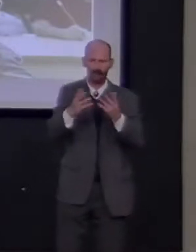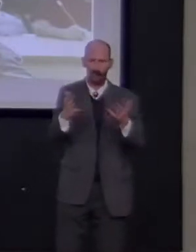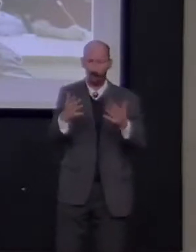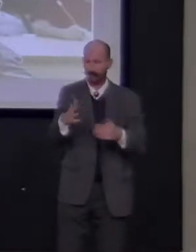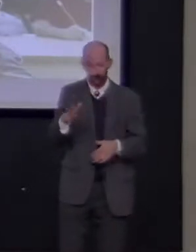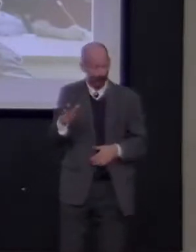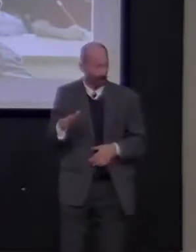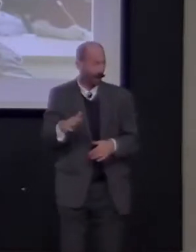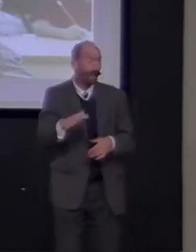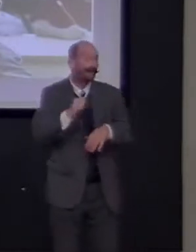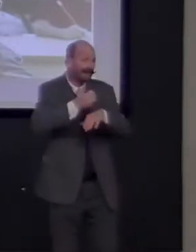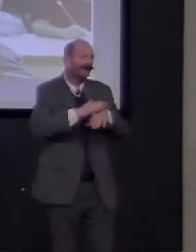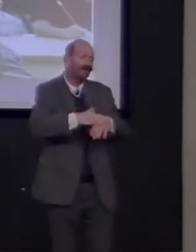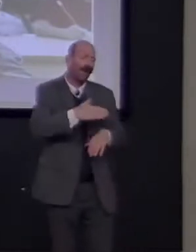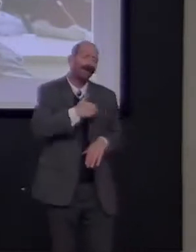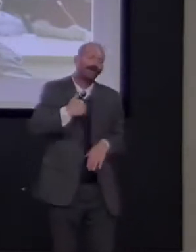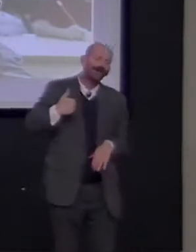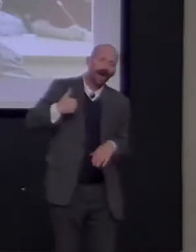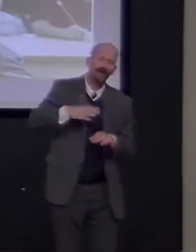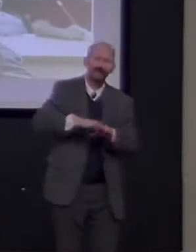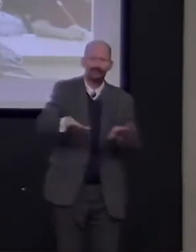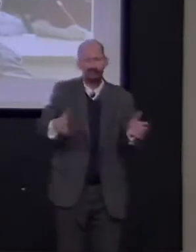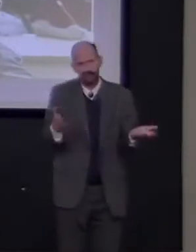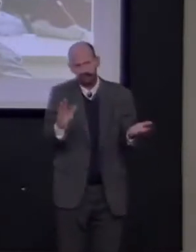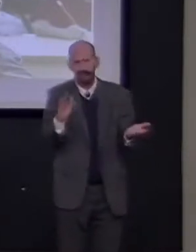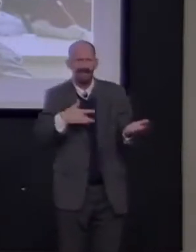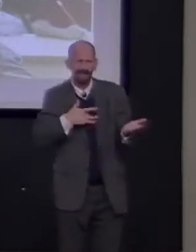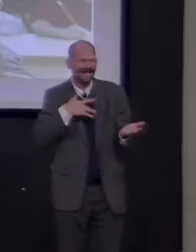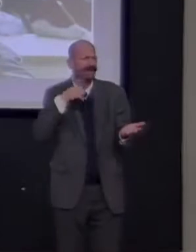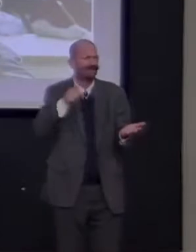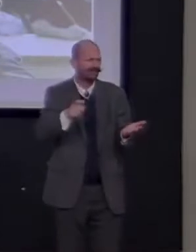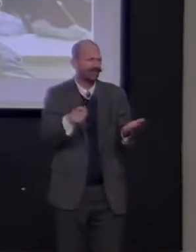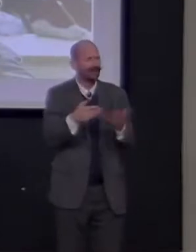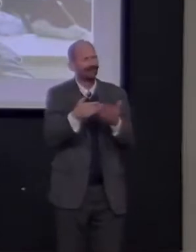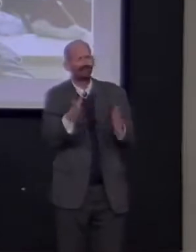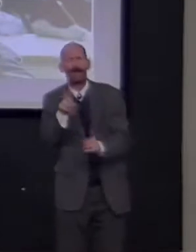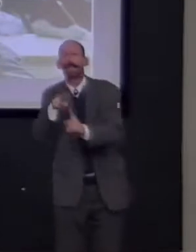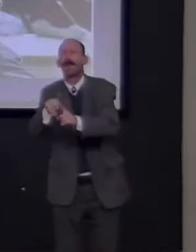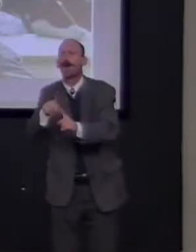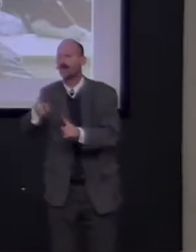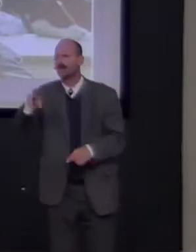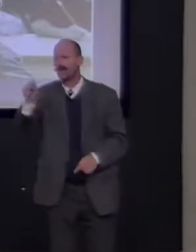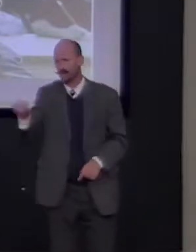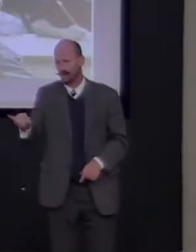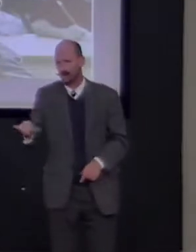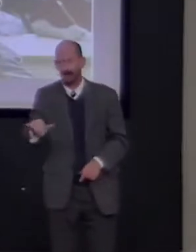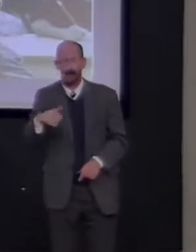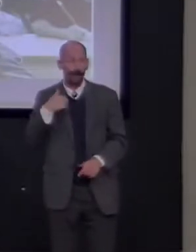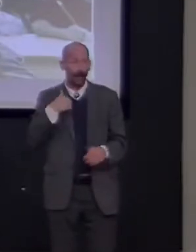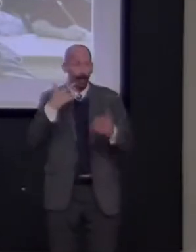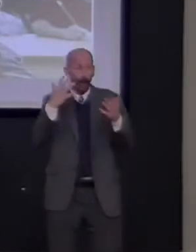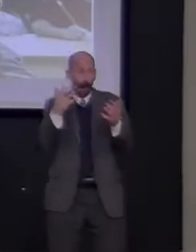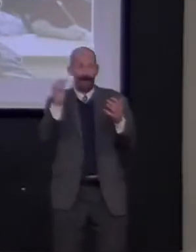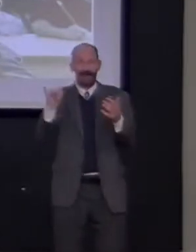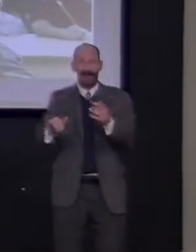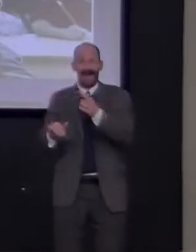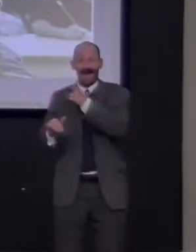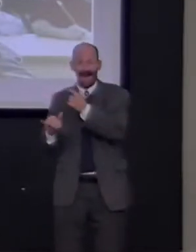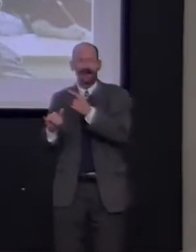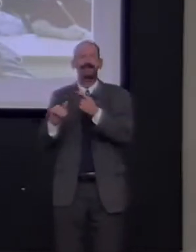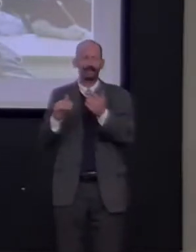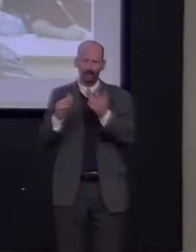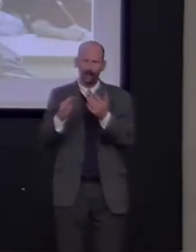should generalize to the United States, and we hope to, of course, extend this website to include norms from many